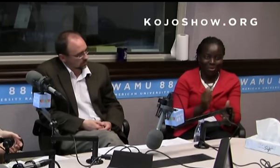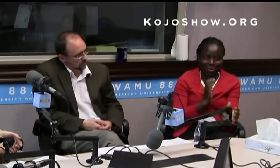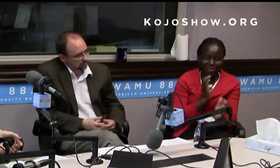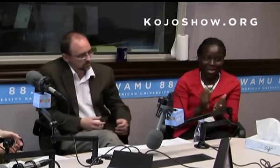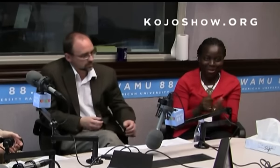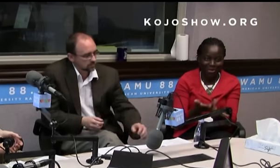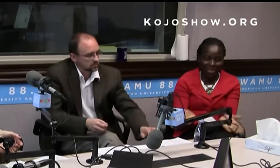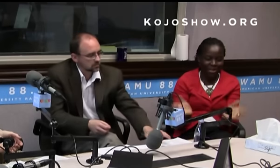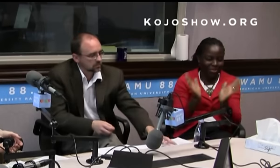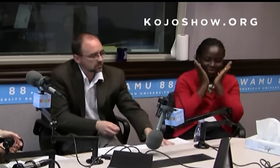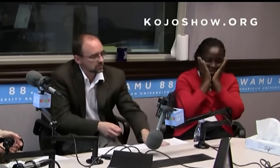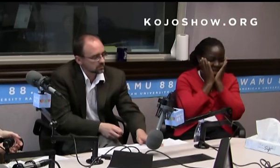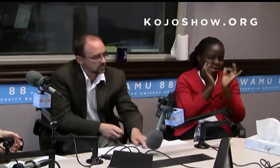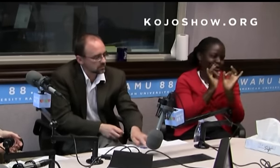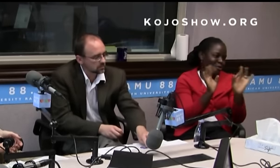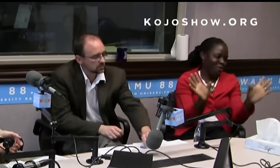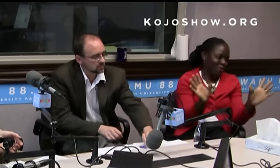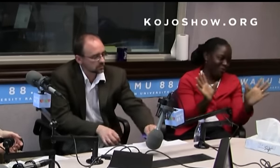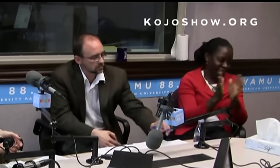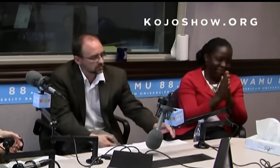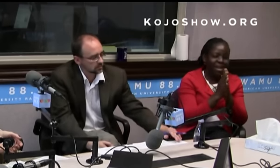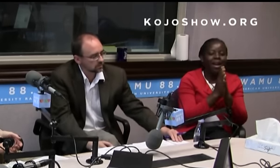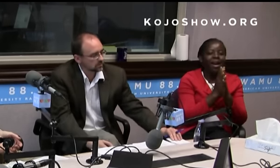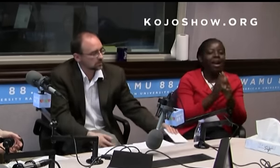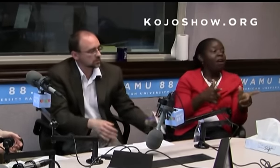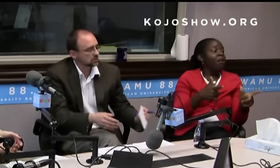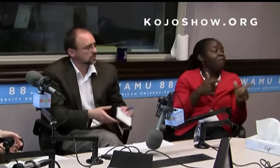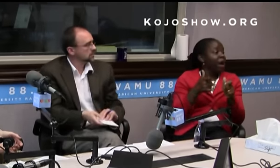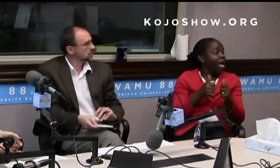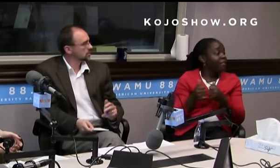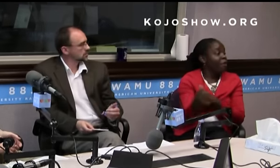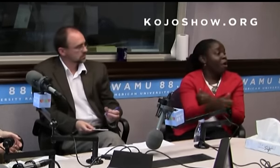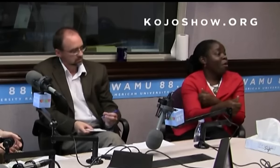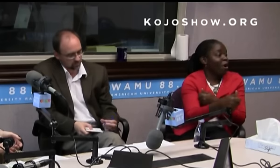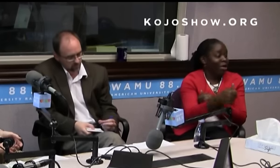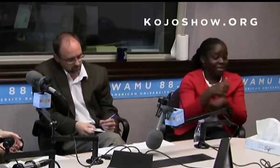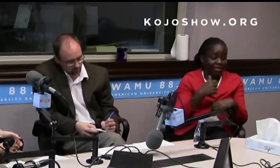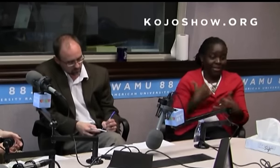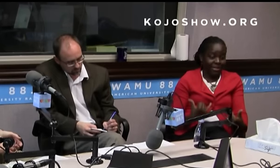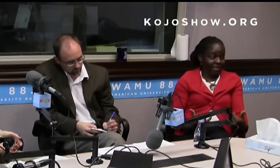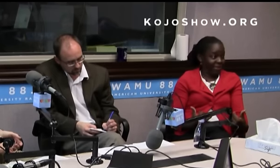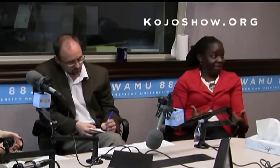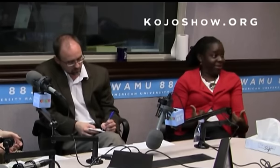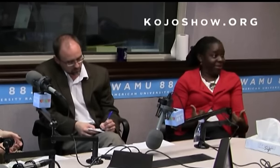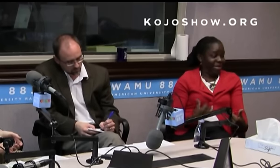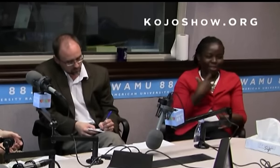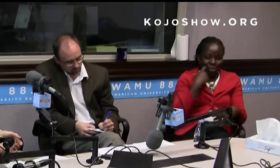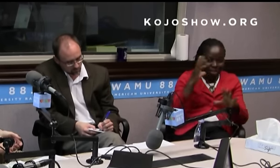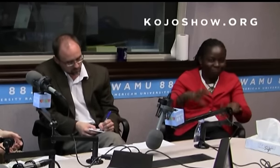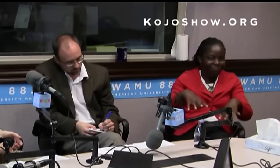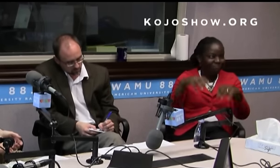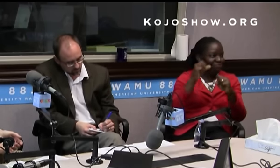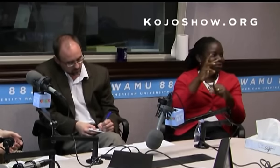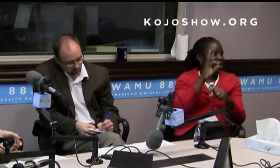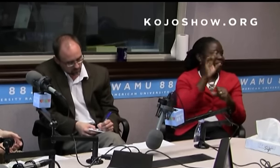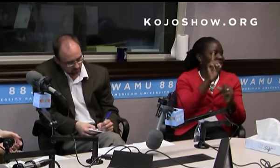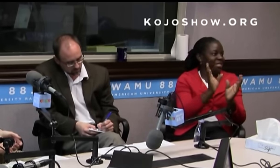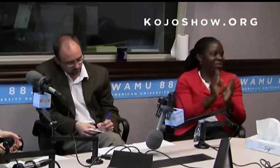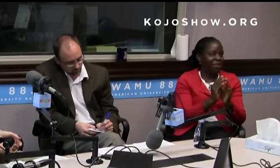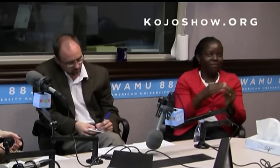even they could not communicate with each other, much less us communicate directly with them. So that was 15 years ago. But if